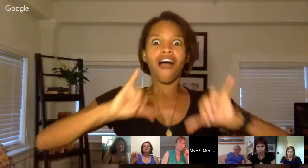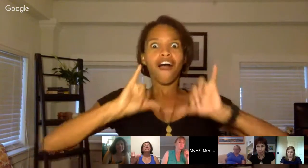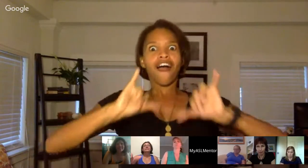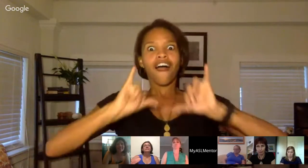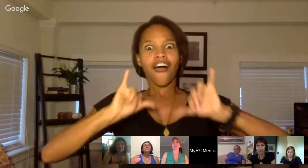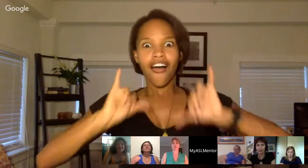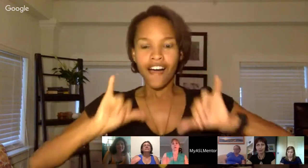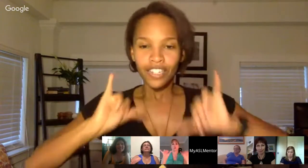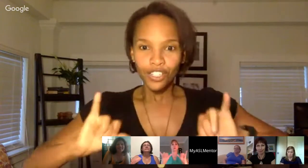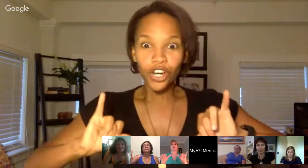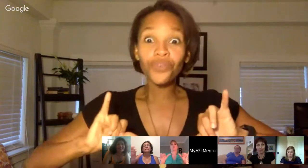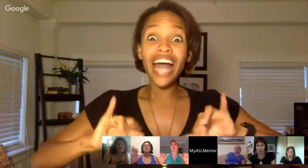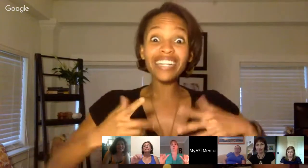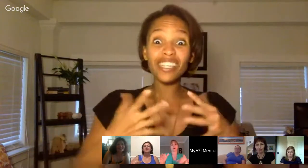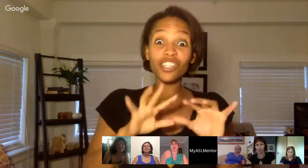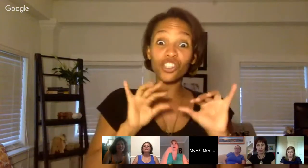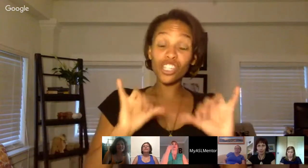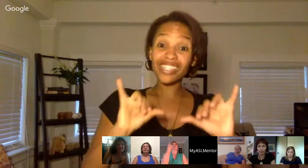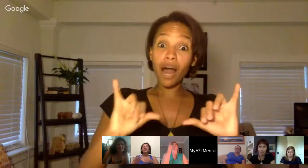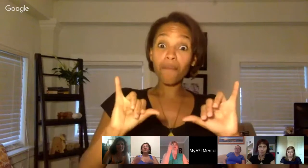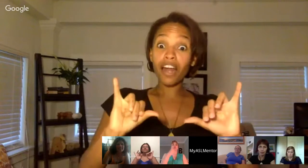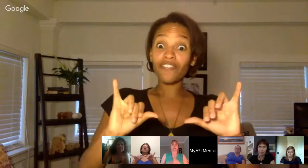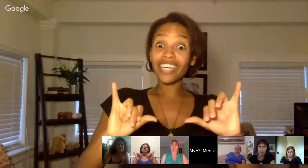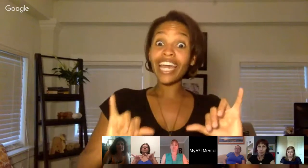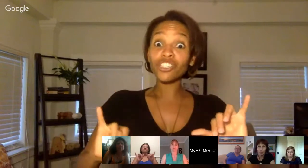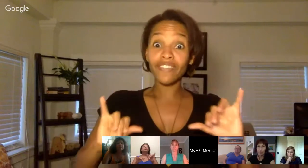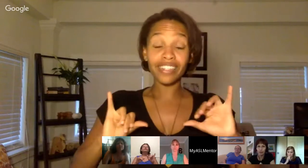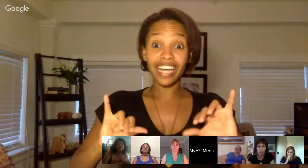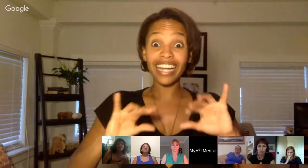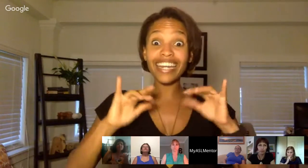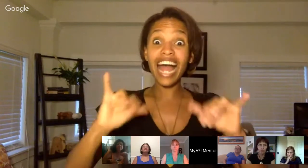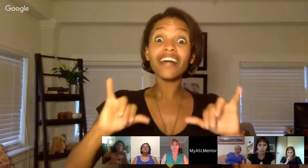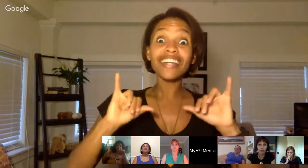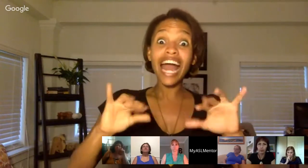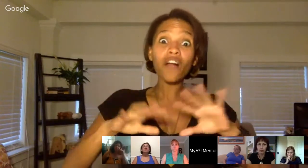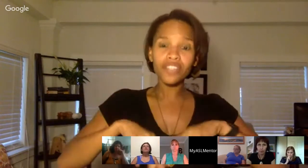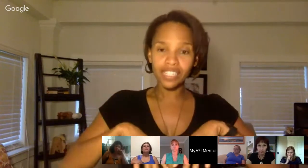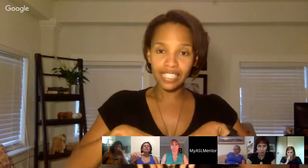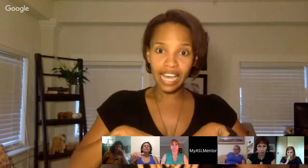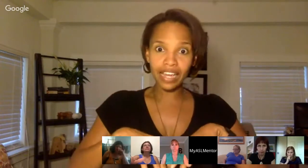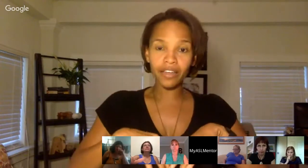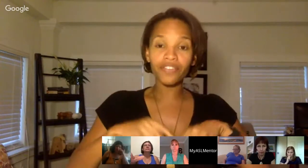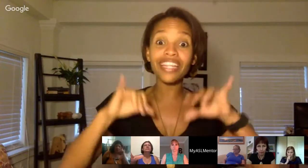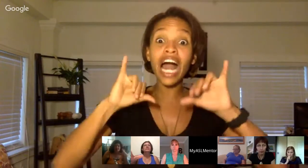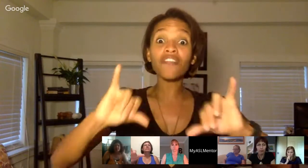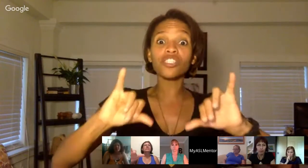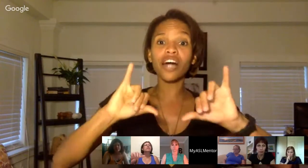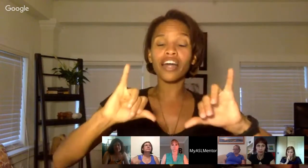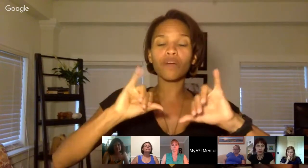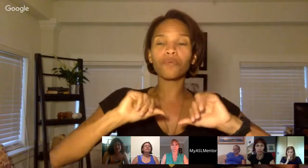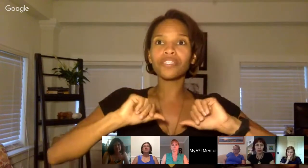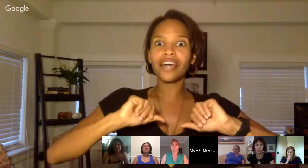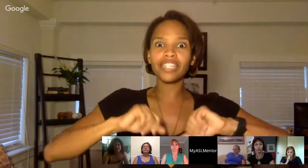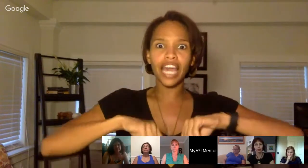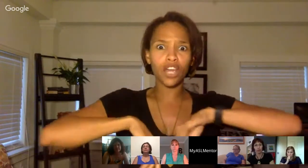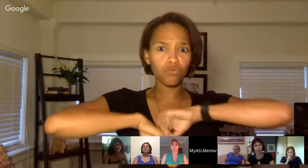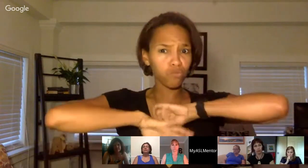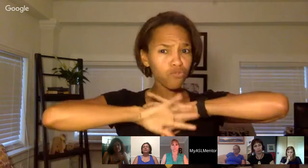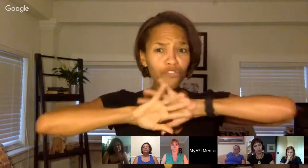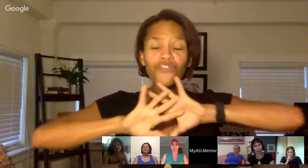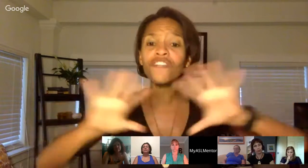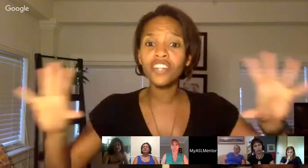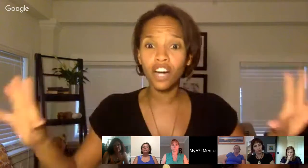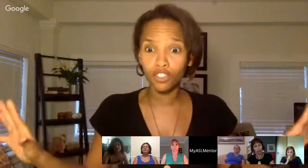there. So that's just that modification of that sign. Now the sign represents